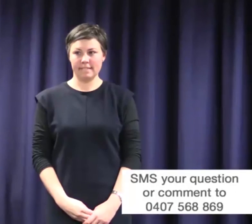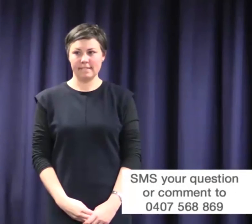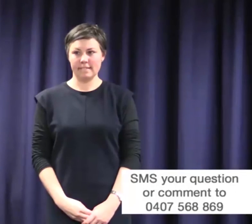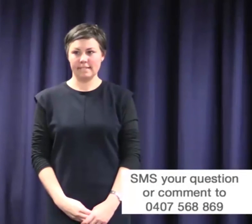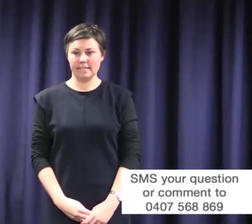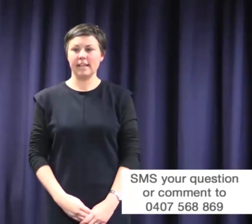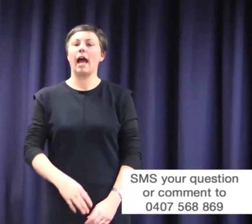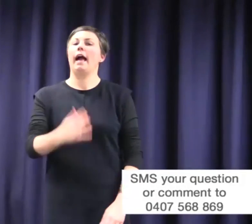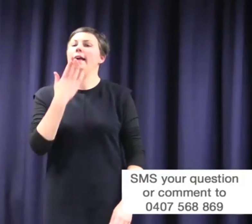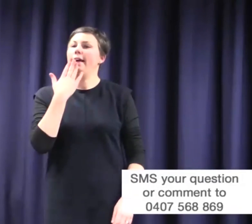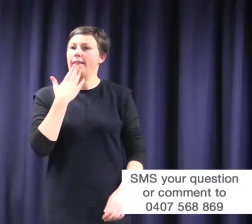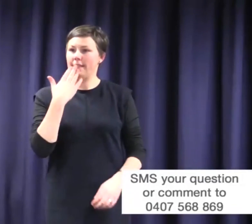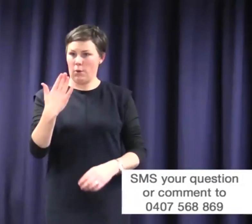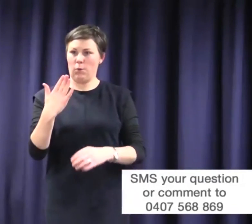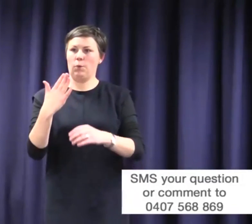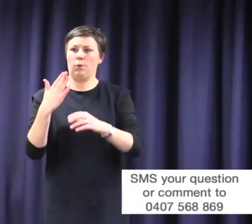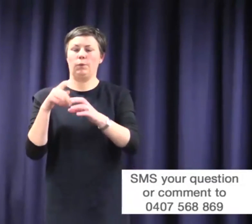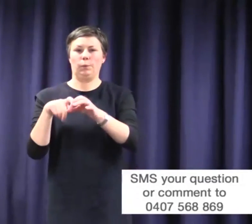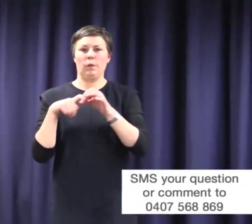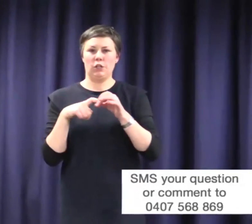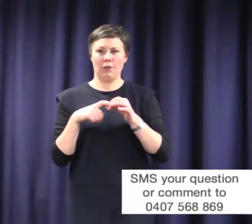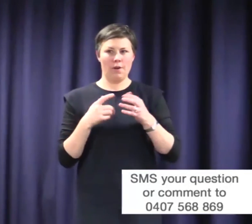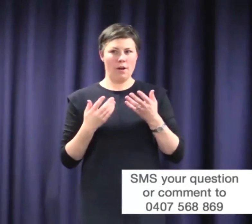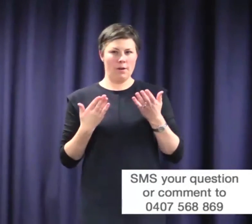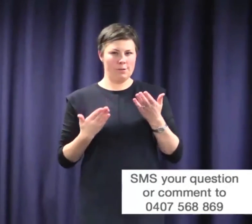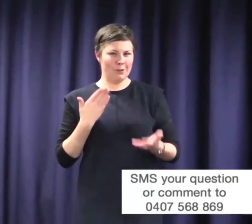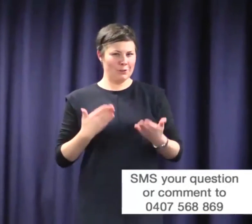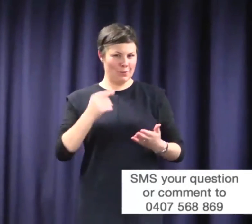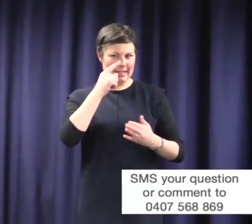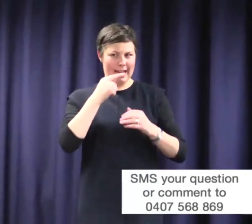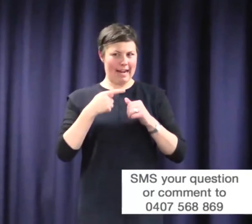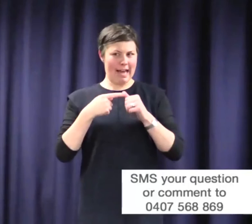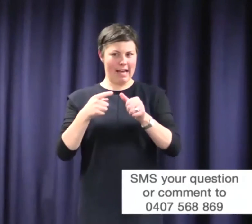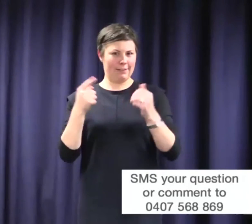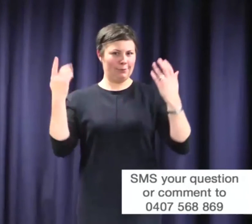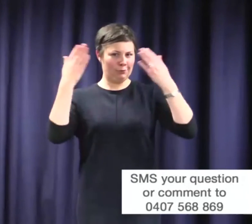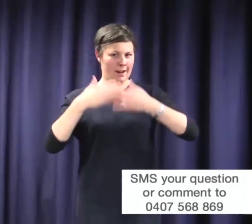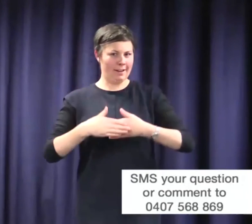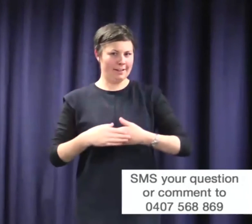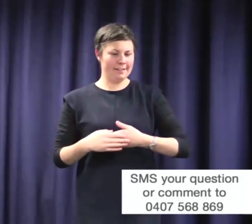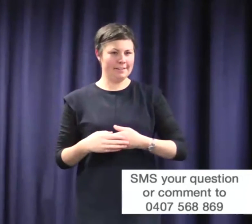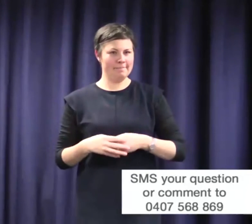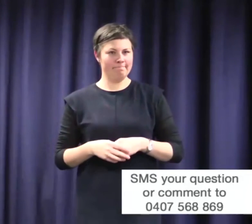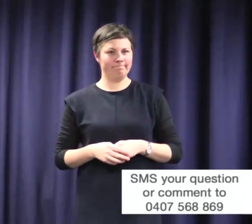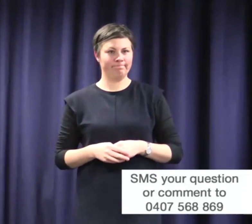Thank you for that question. I'm not sure that I can answer it tonight.